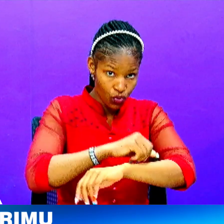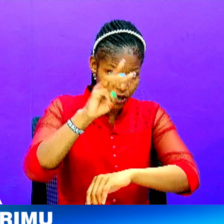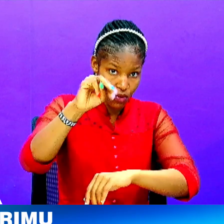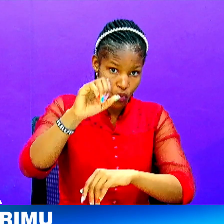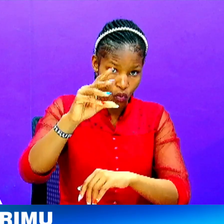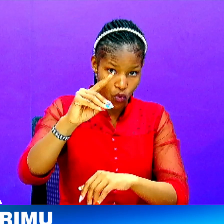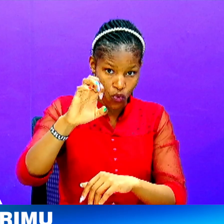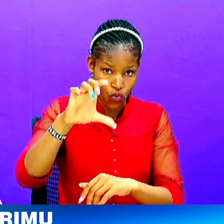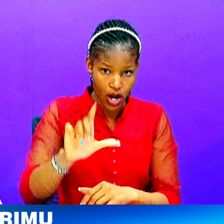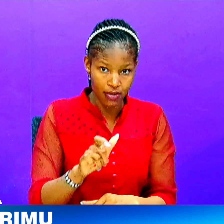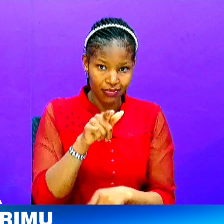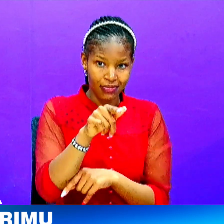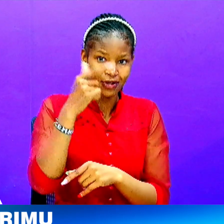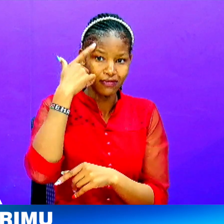the student-centered funding model.